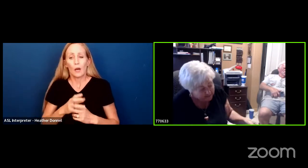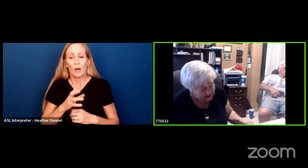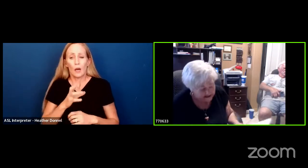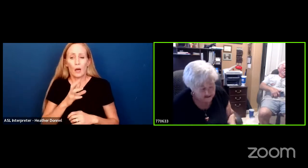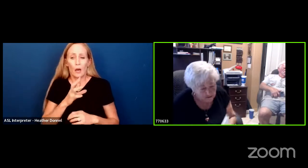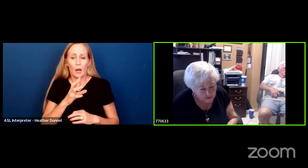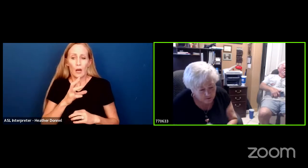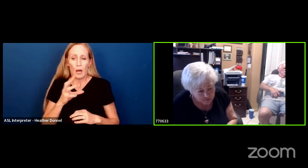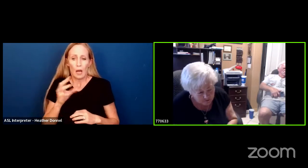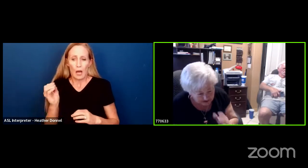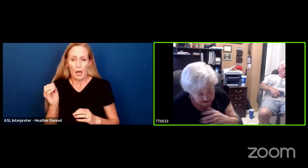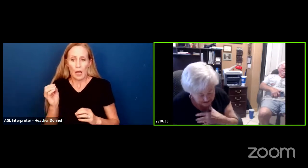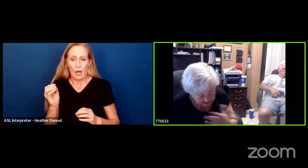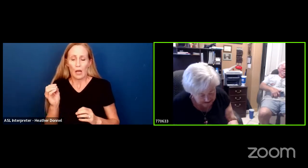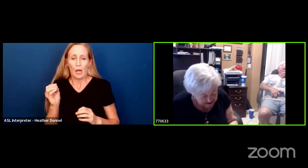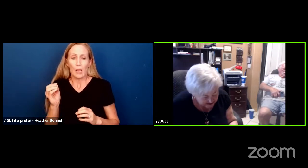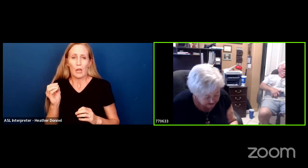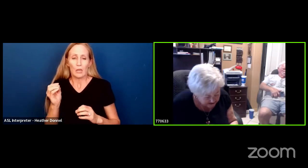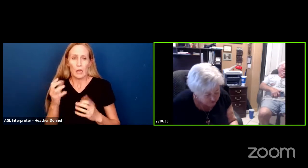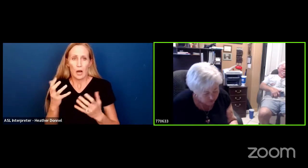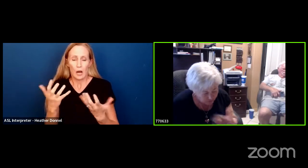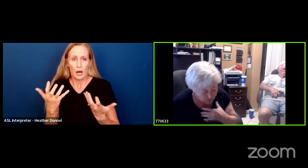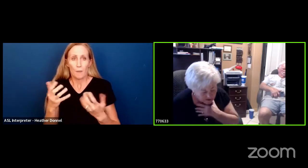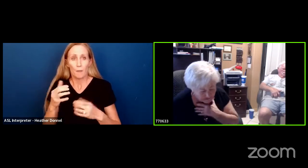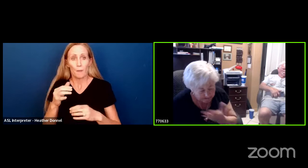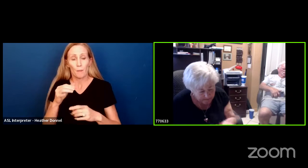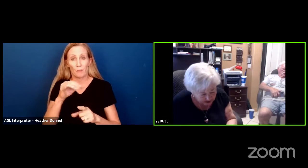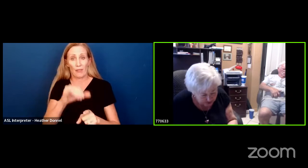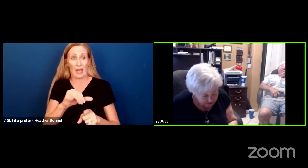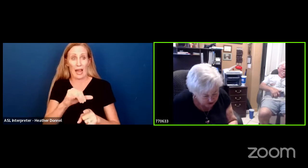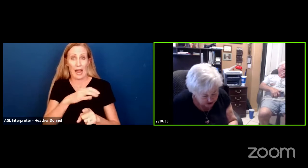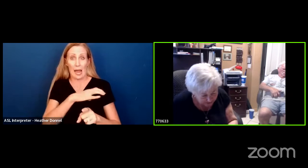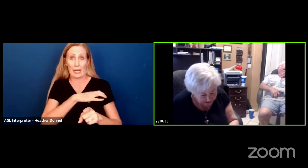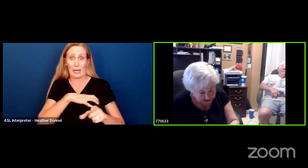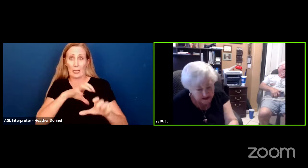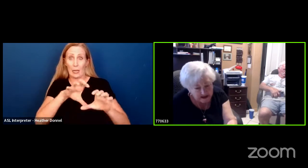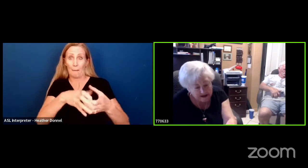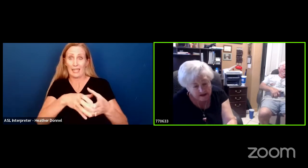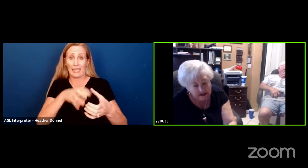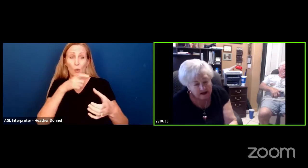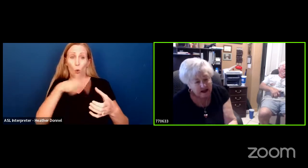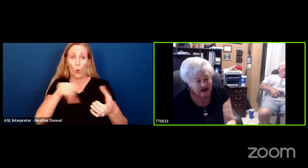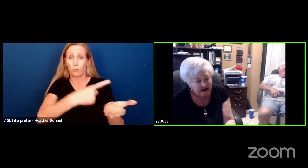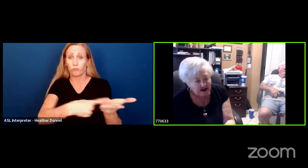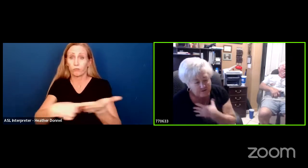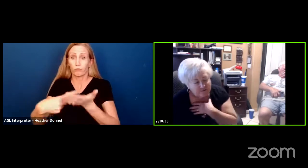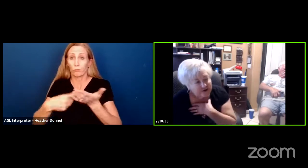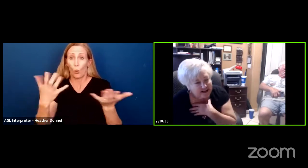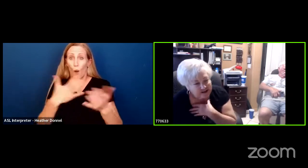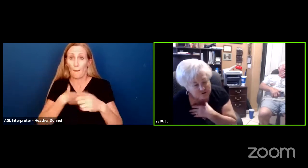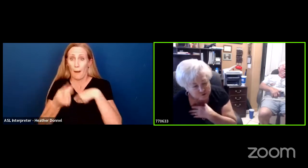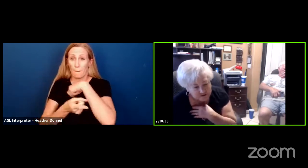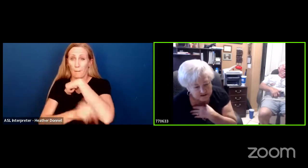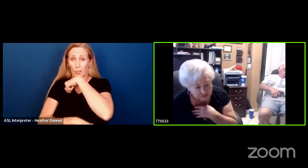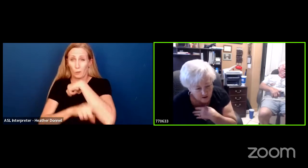the committee that discussed what my punishment should be, I feel like it was really